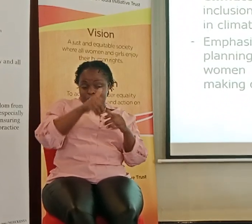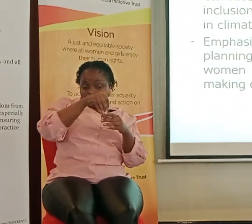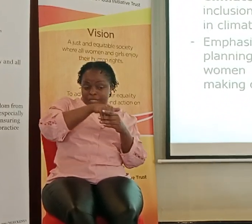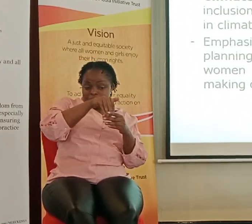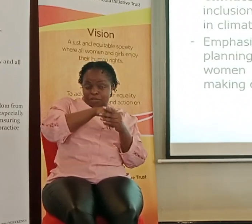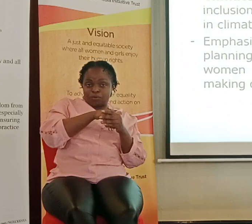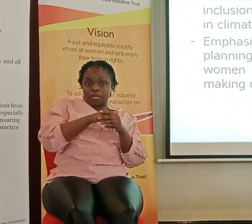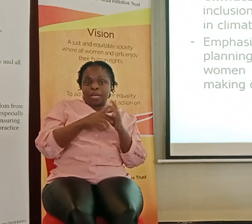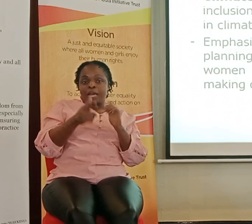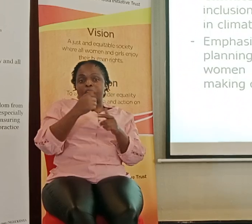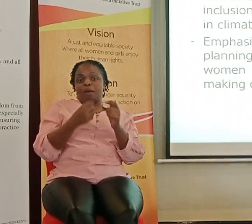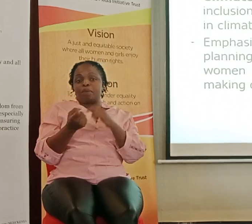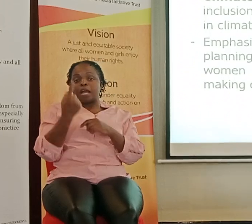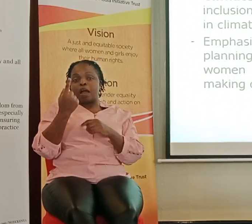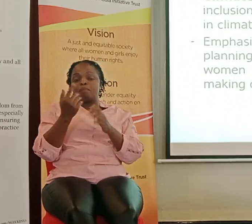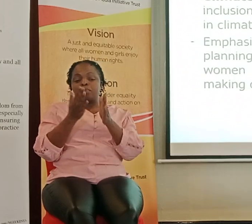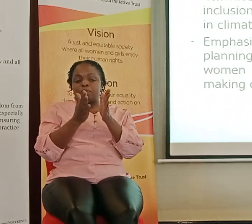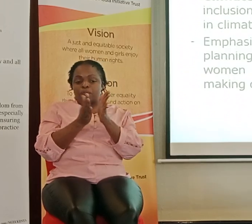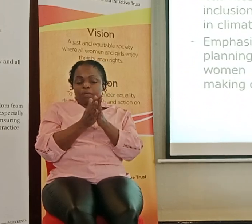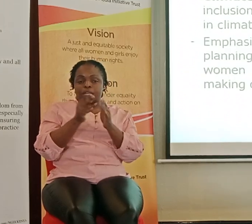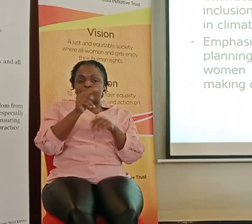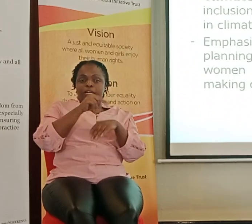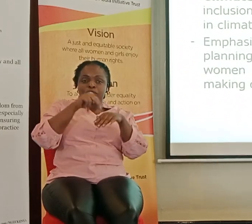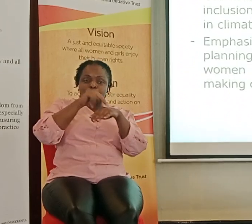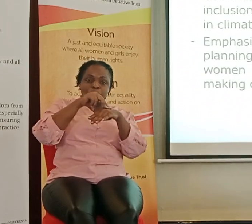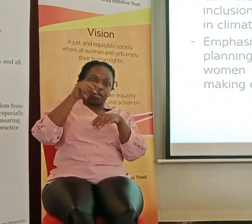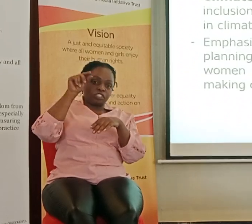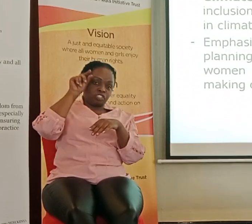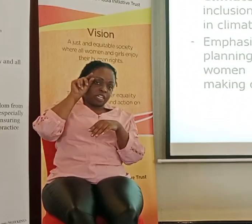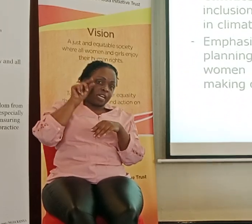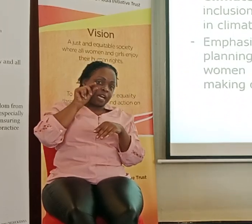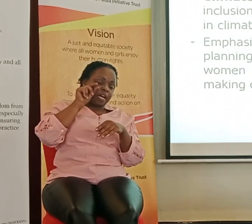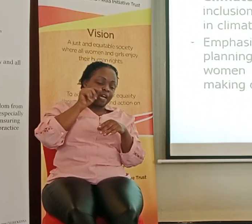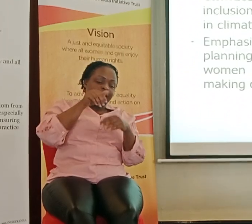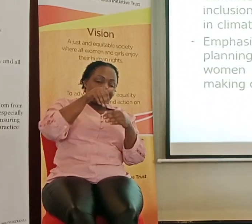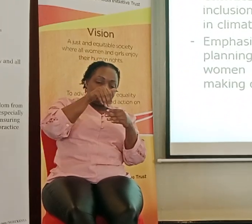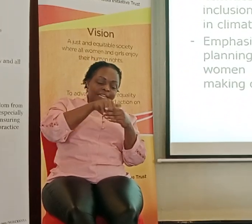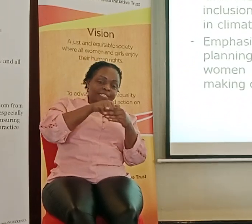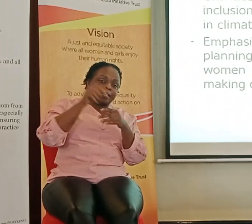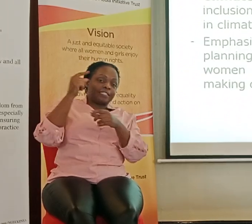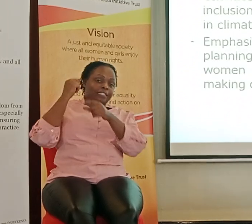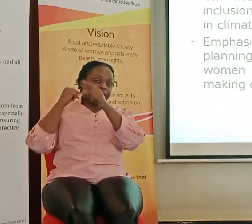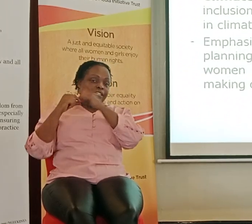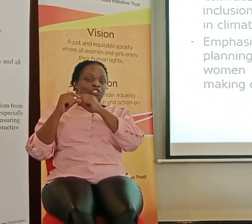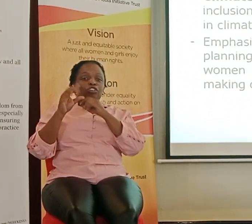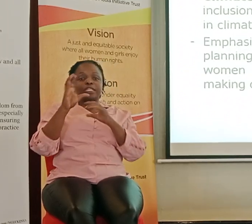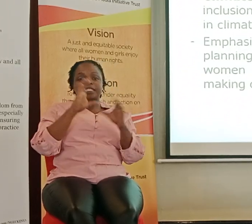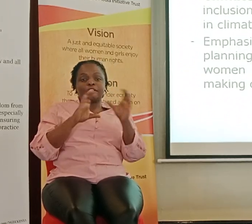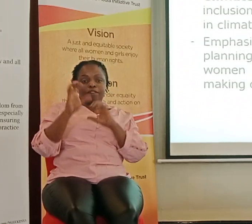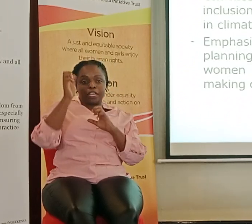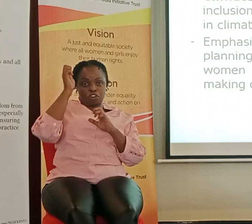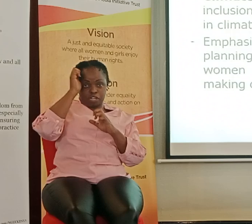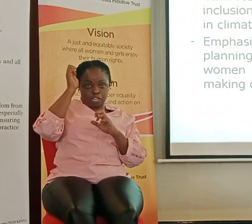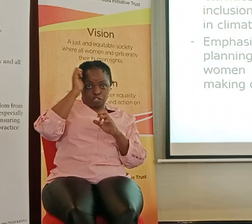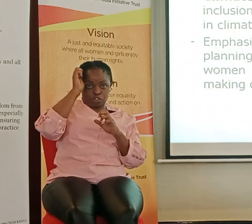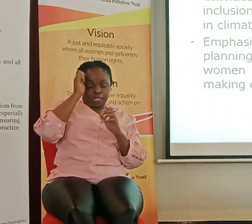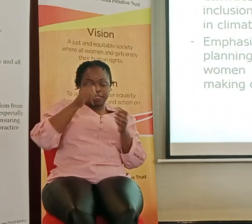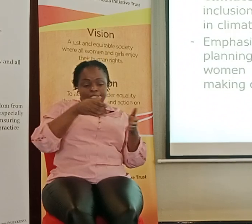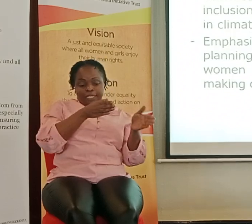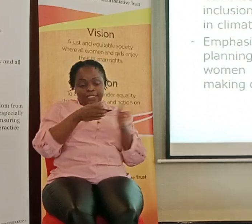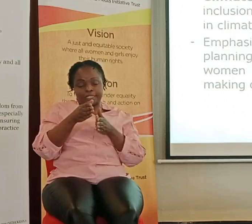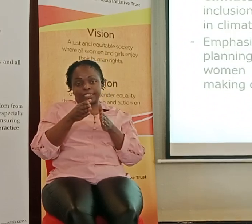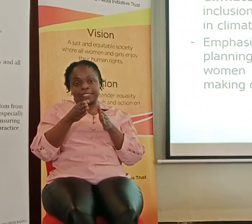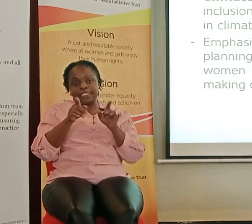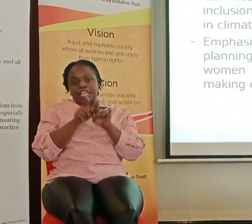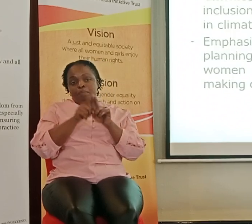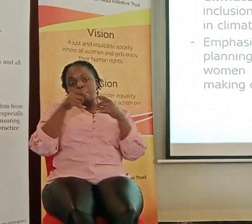a national gender and intergenerational civic education strategy and implementation program. It's a very